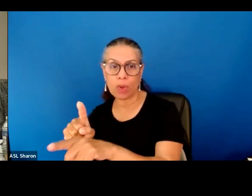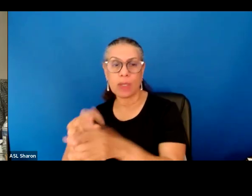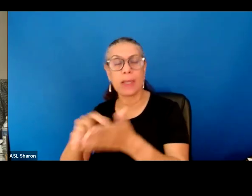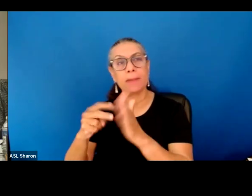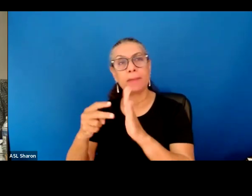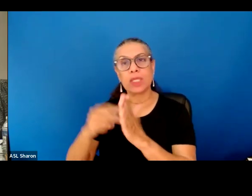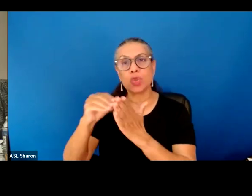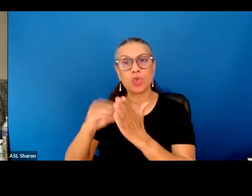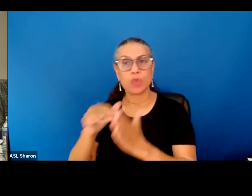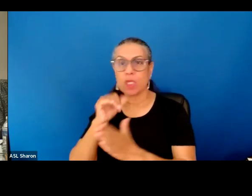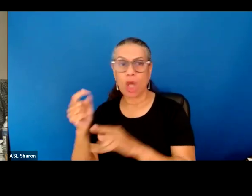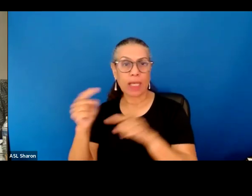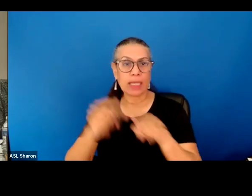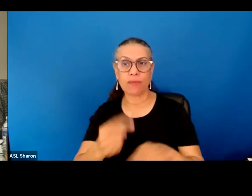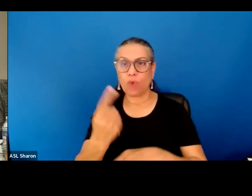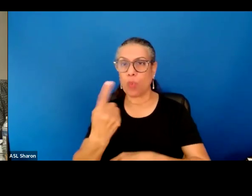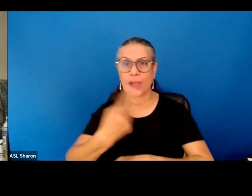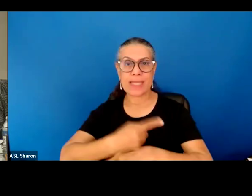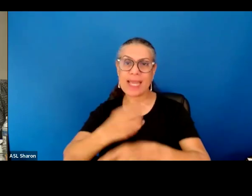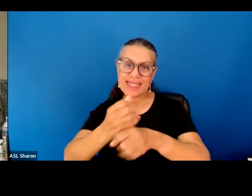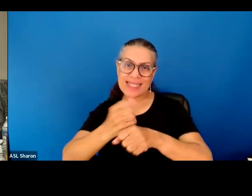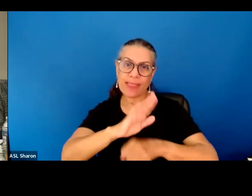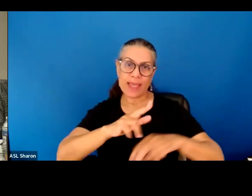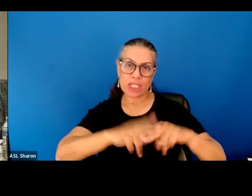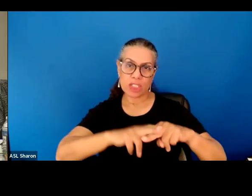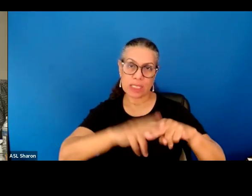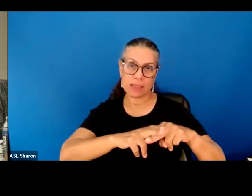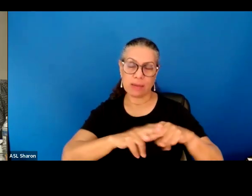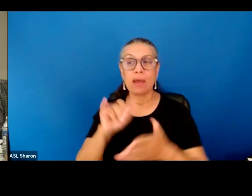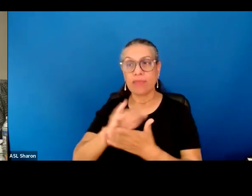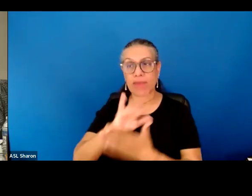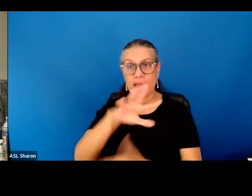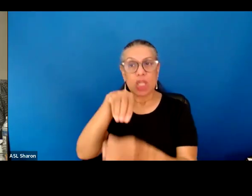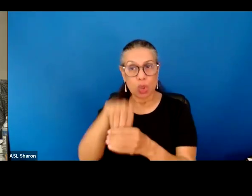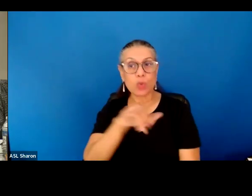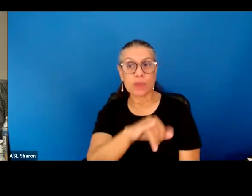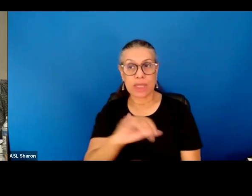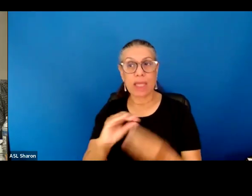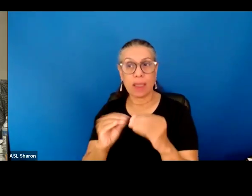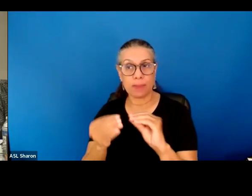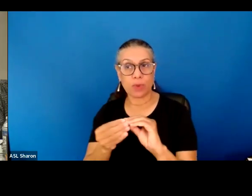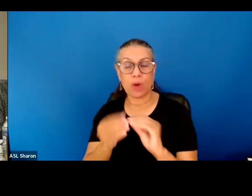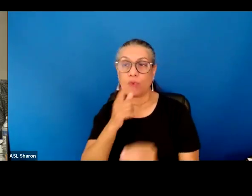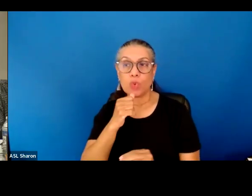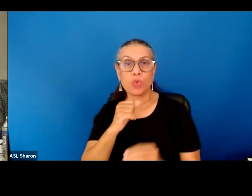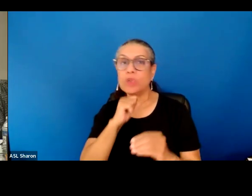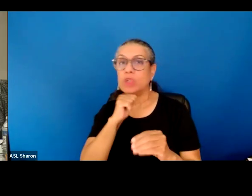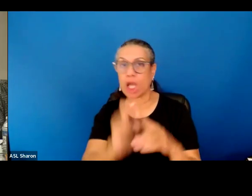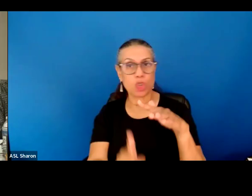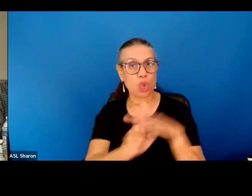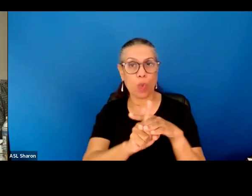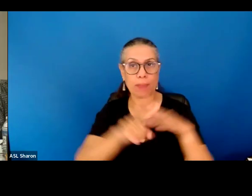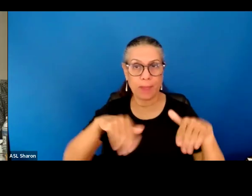come for one school day to claim their seat. That is inclusive of that number. And it is after